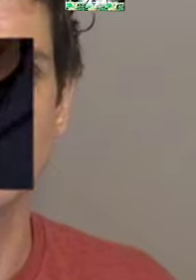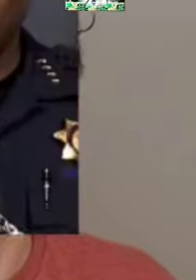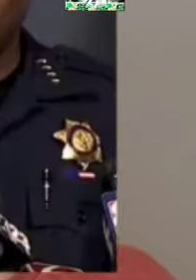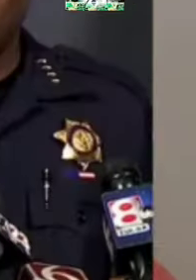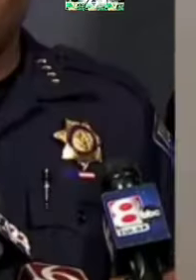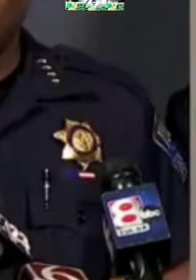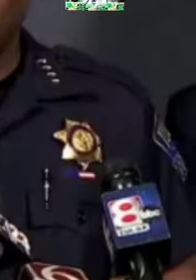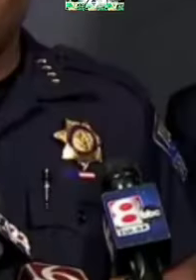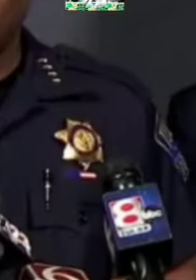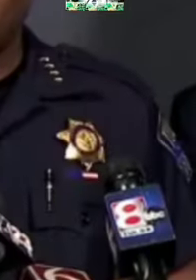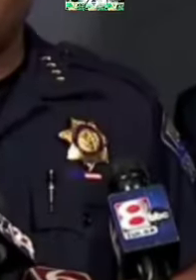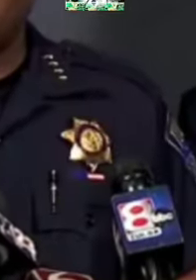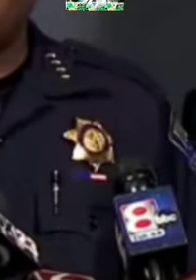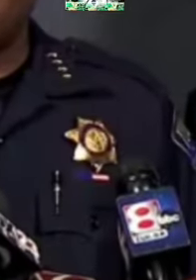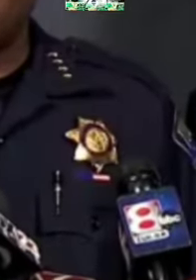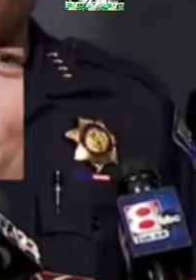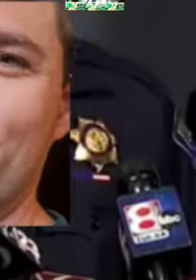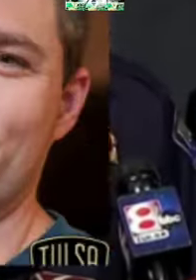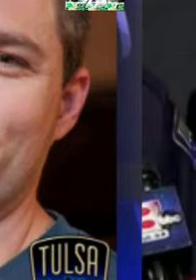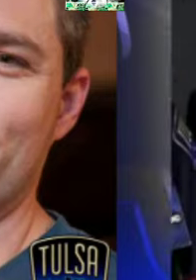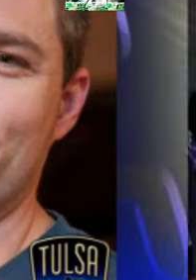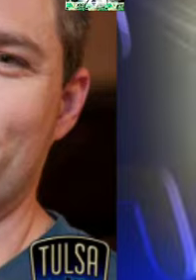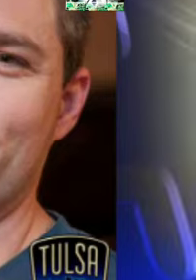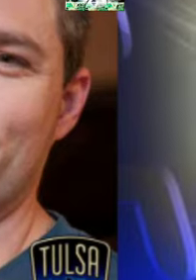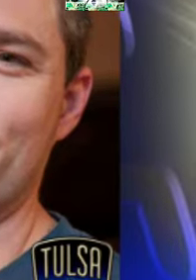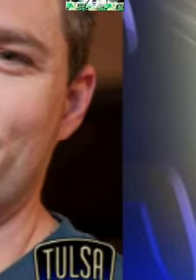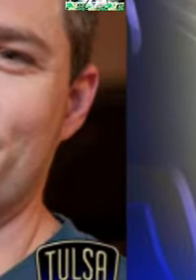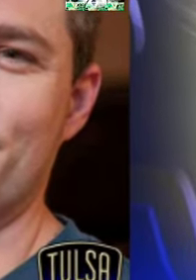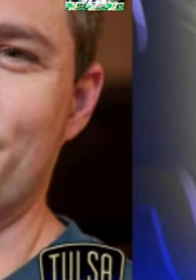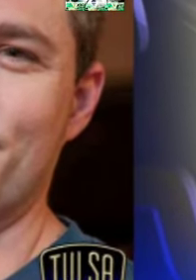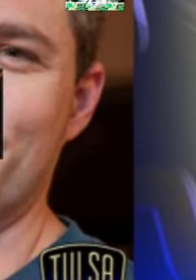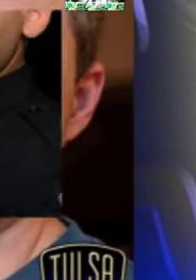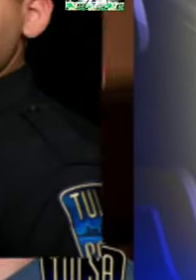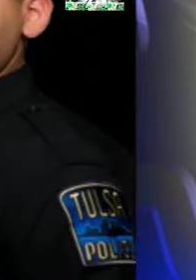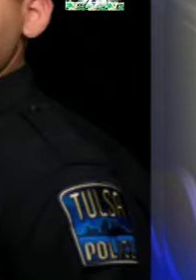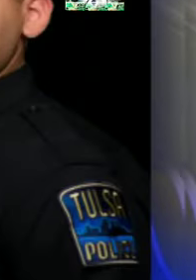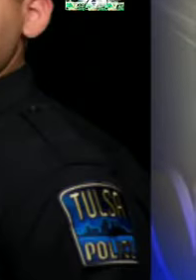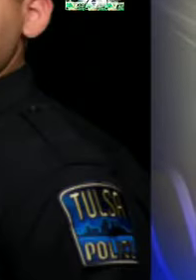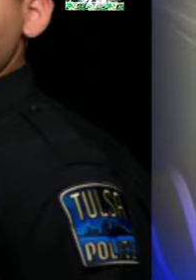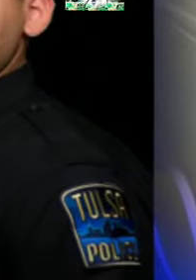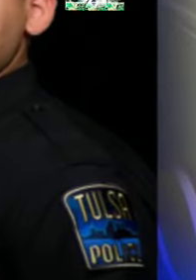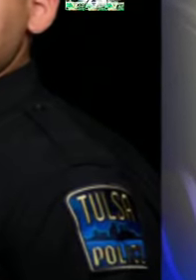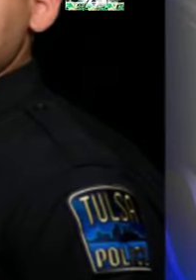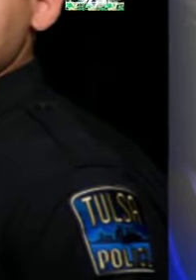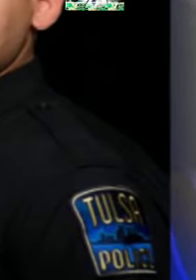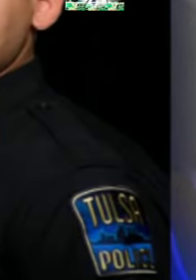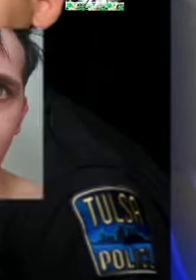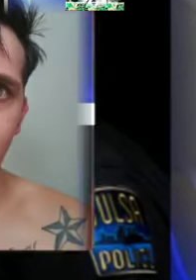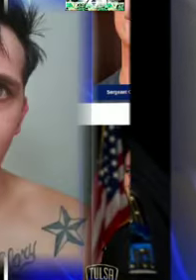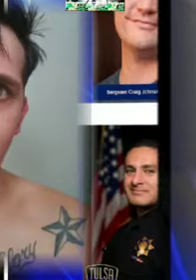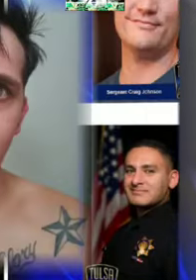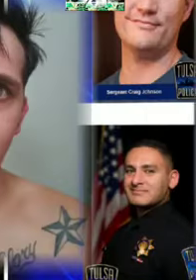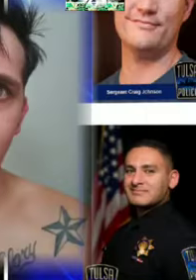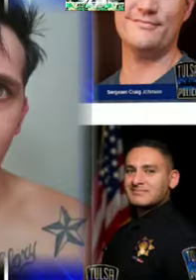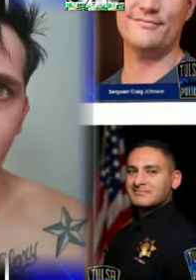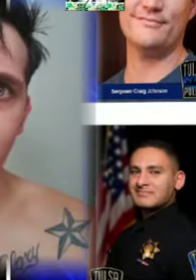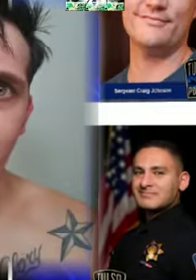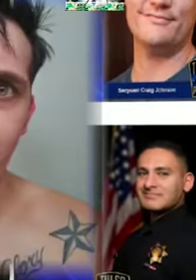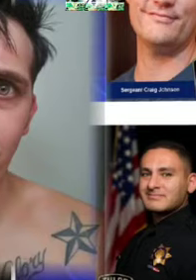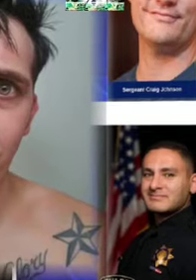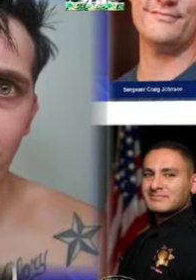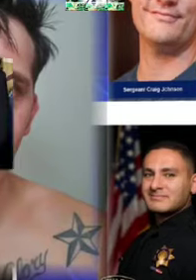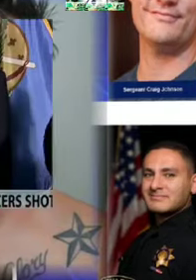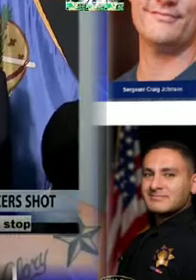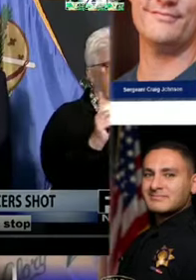critical. Tulsa, Okla, the Tulsa Police Department says SGT Craig Johnson has died after being shot multiple